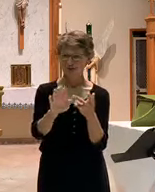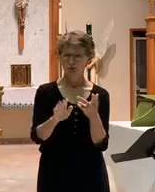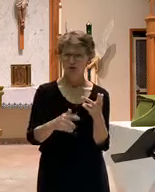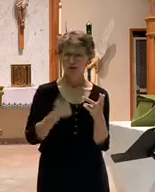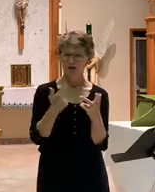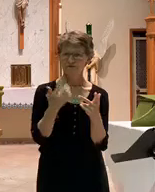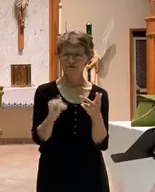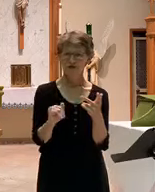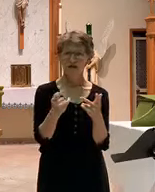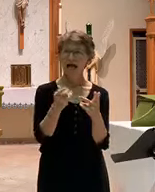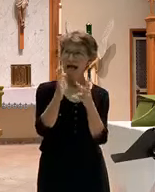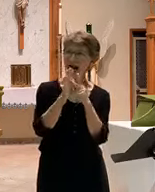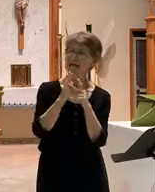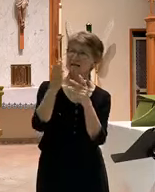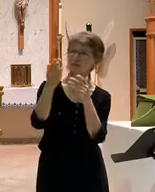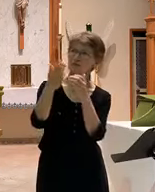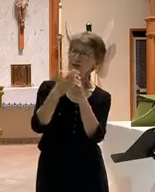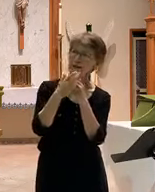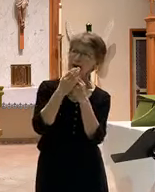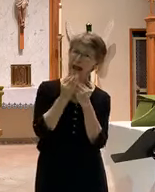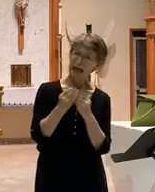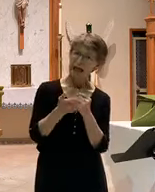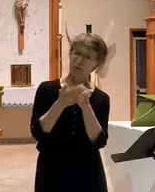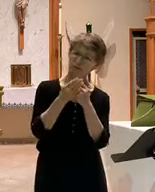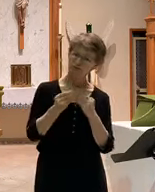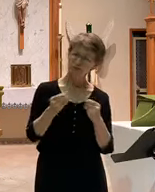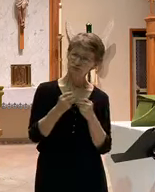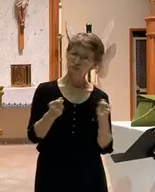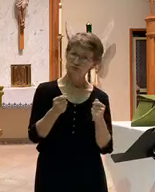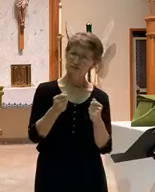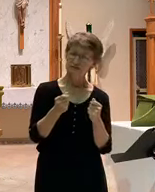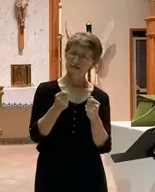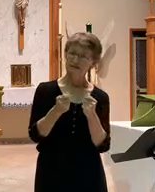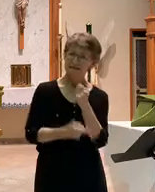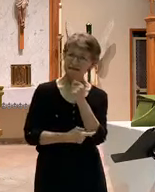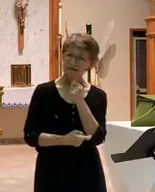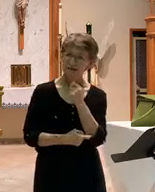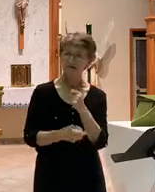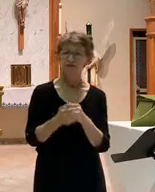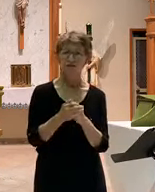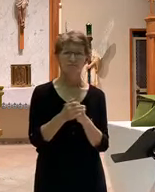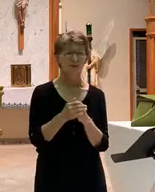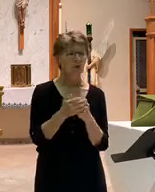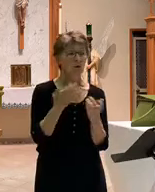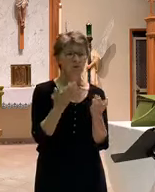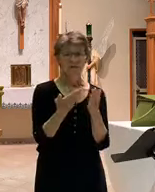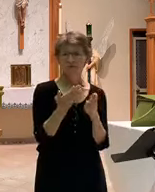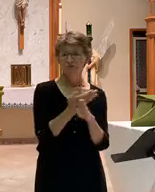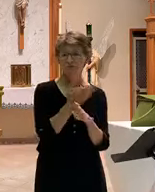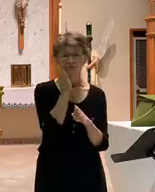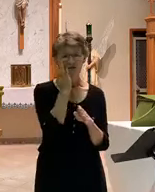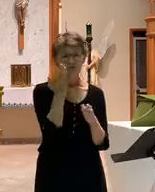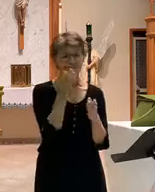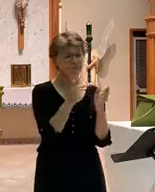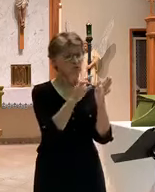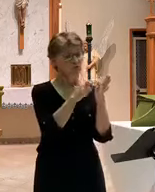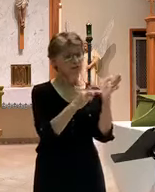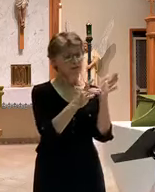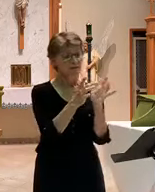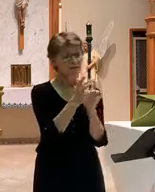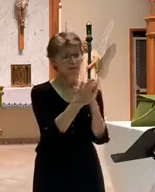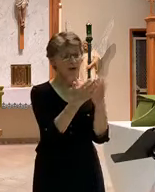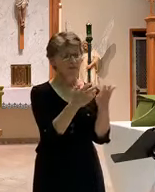into those, into that part of your life. Or maybe it's to pick up the Bible and read a bit of scripture. And I suggest the